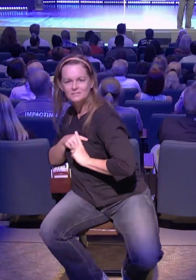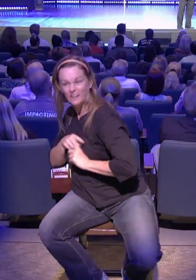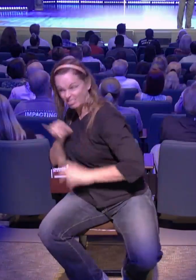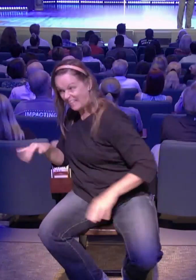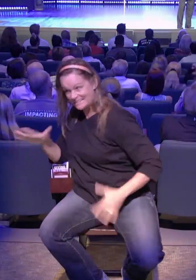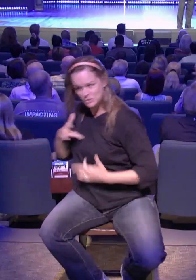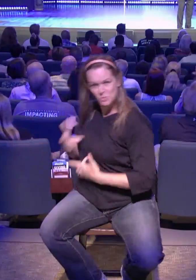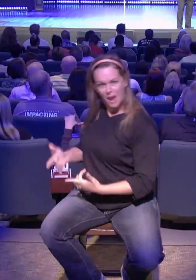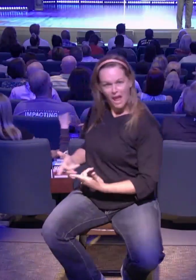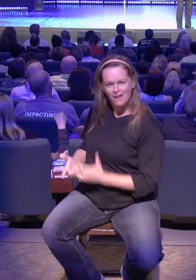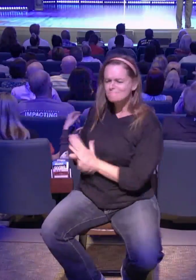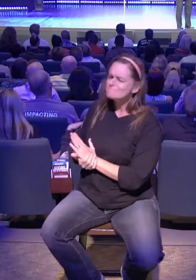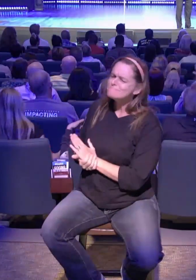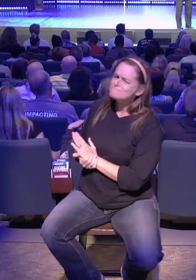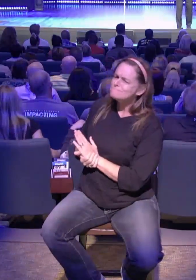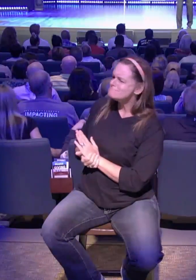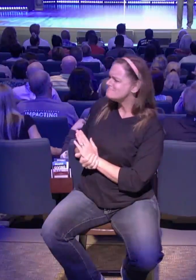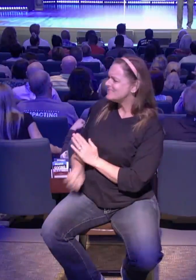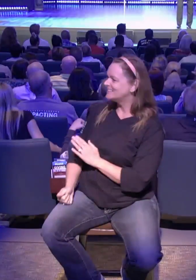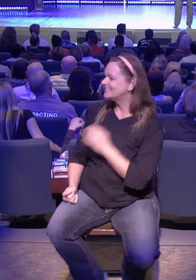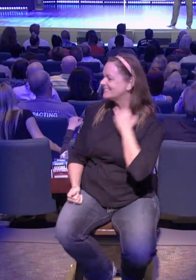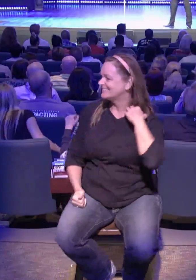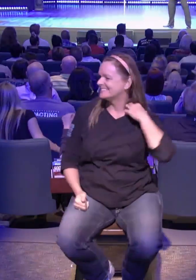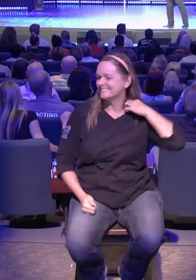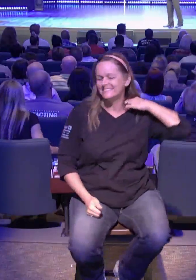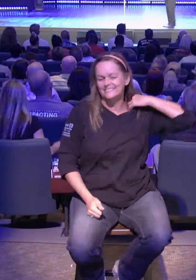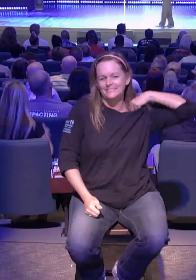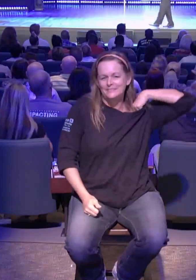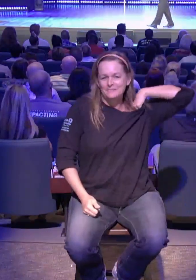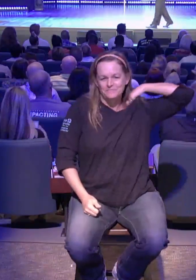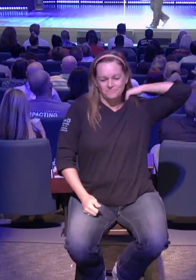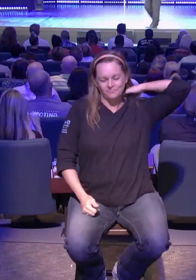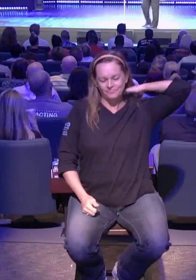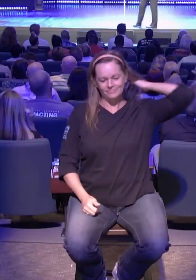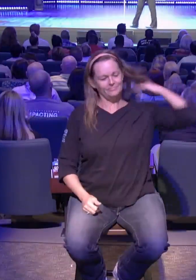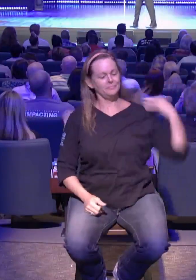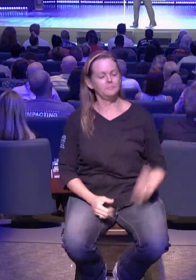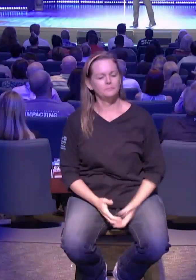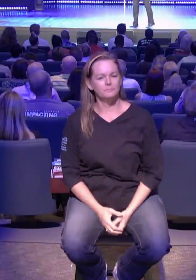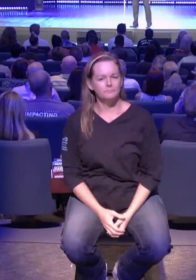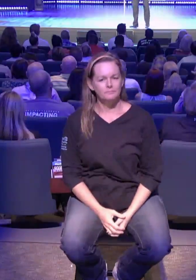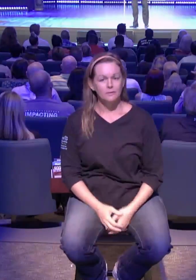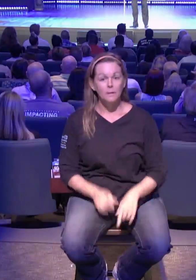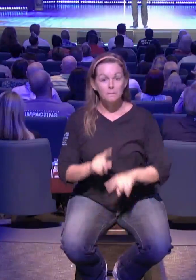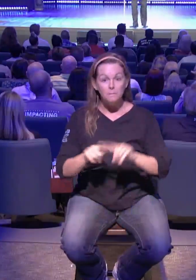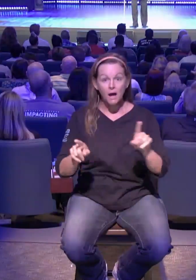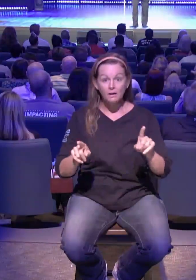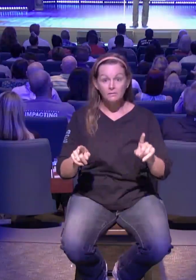Jesus. I mean, that's the way he is. He just is so active in sharing his faith, but it wasn't always that way.